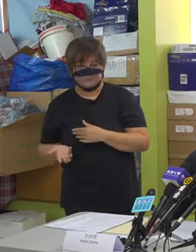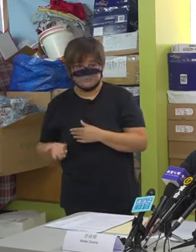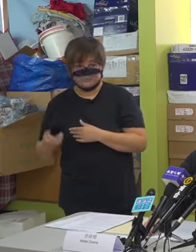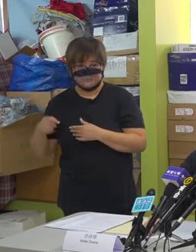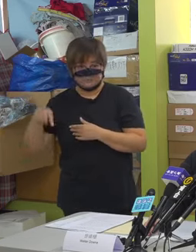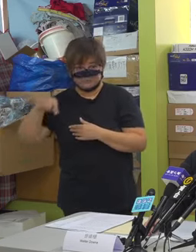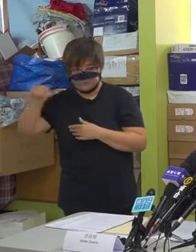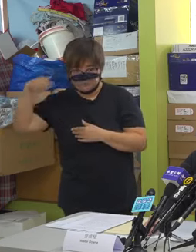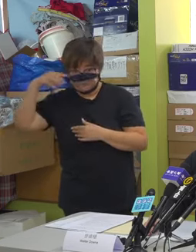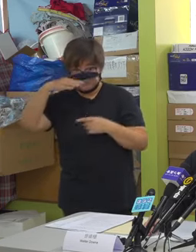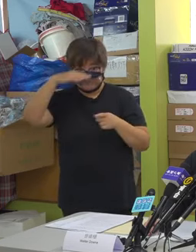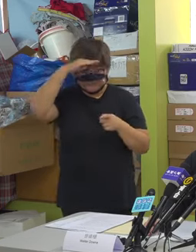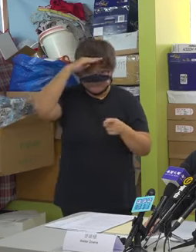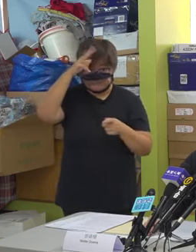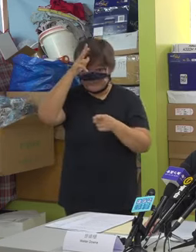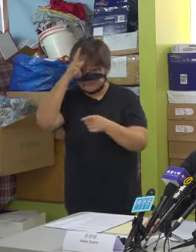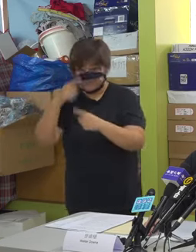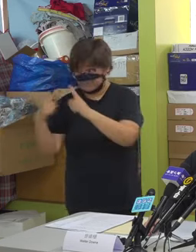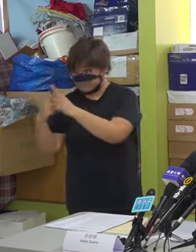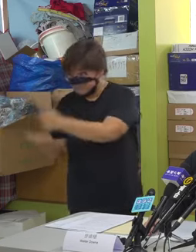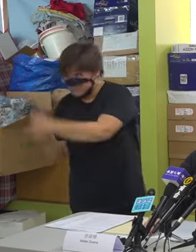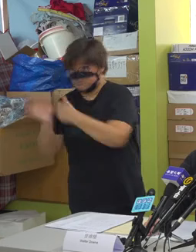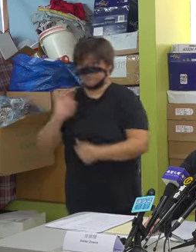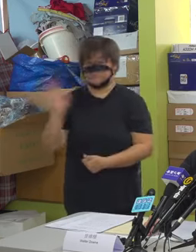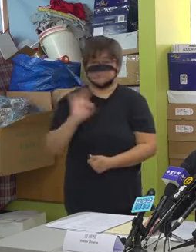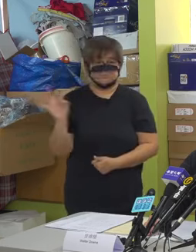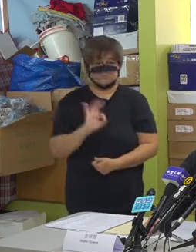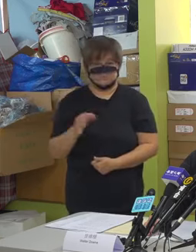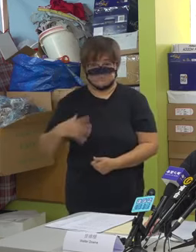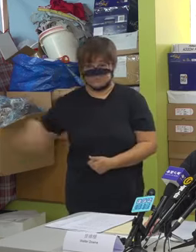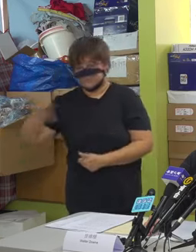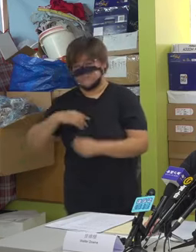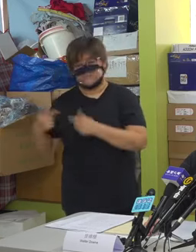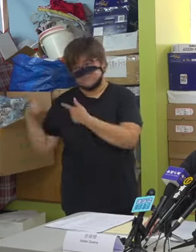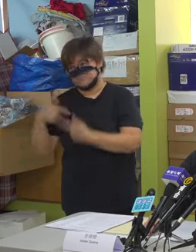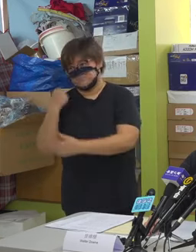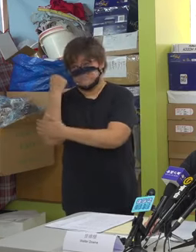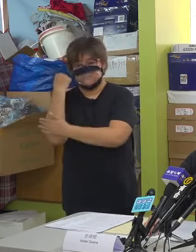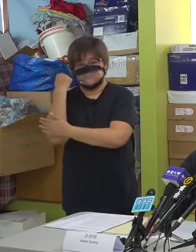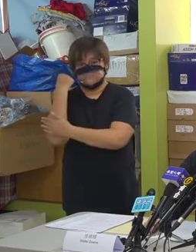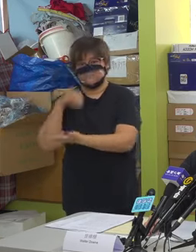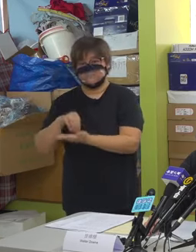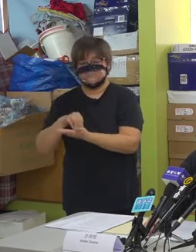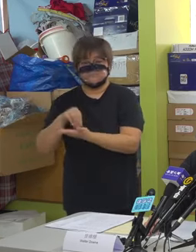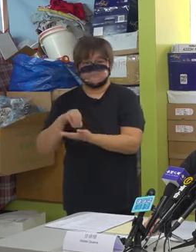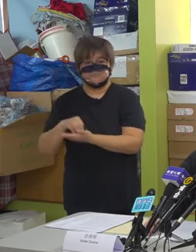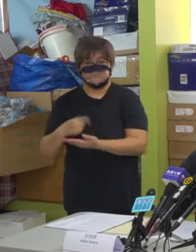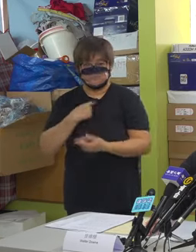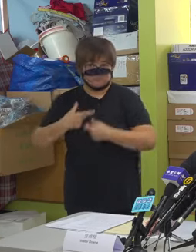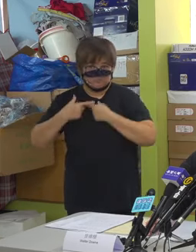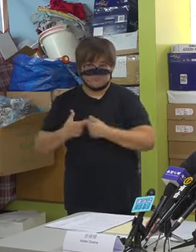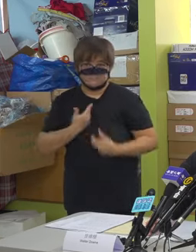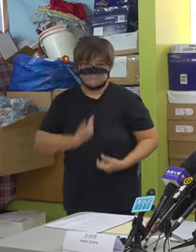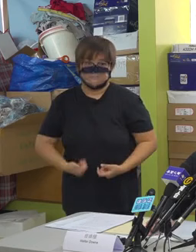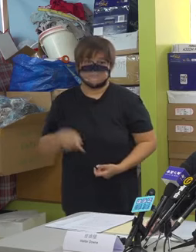better than being bulldozed by a criminal regime. We will stay on the streets until we see justice done, truly